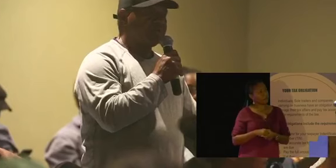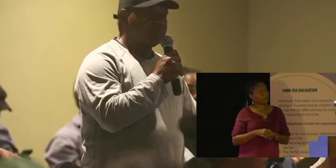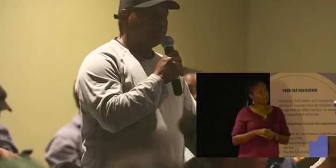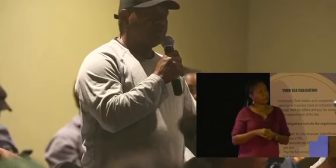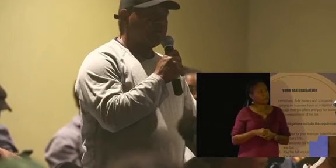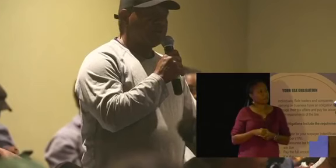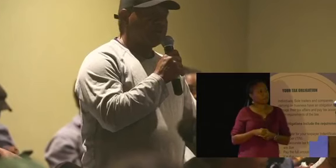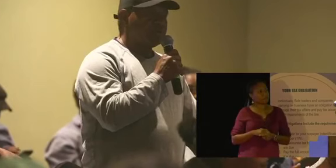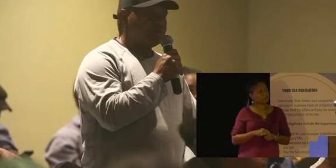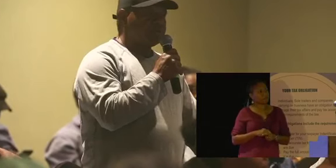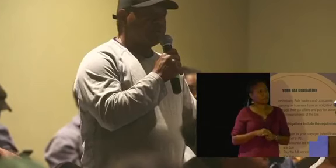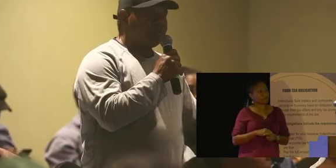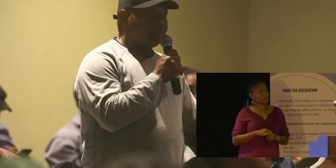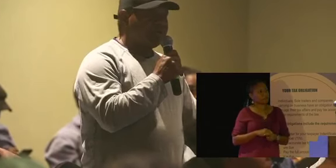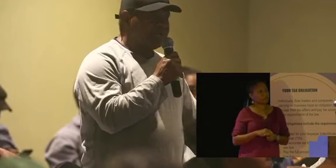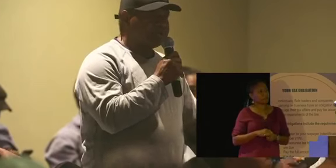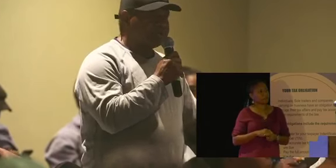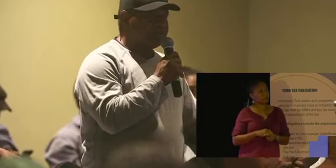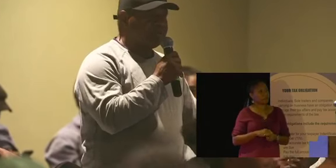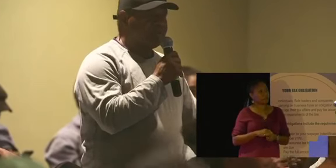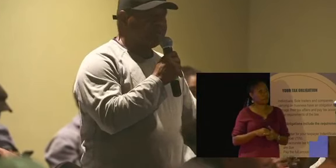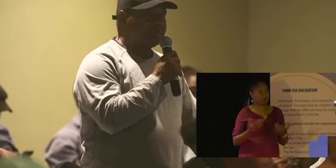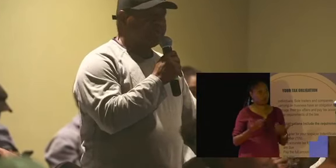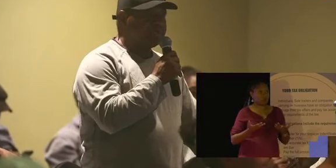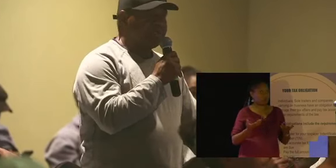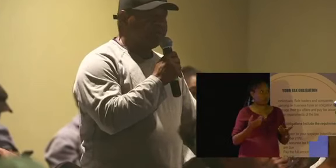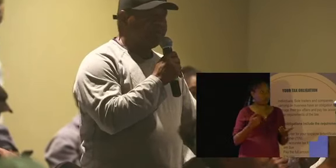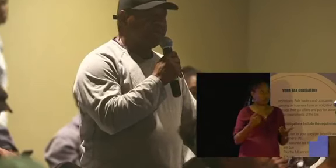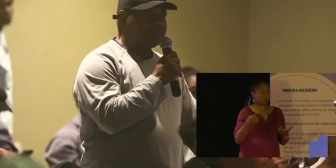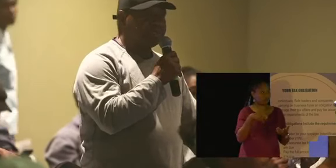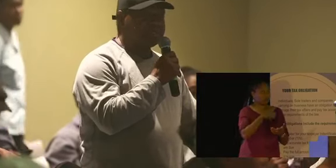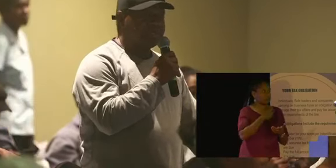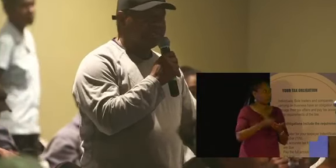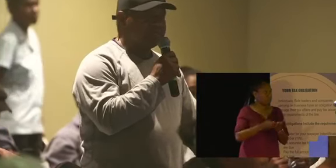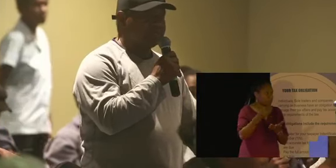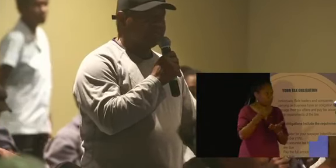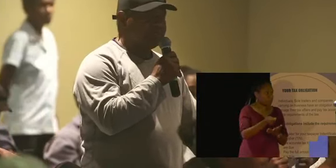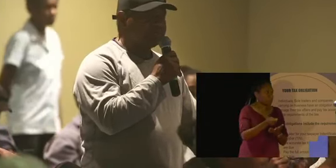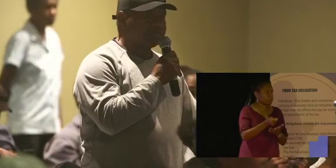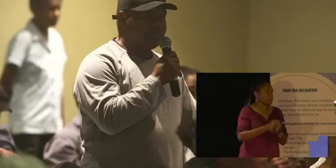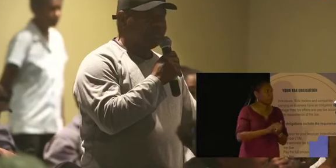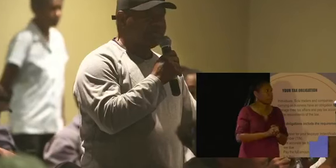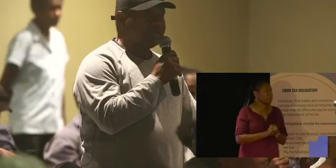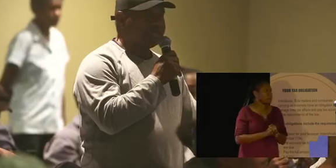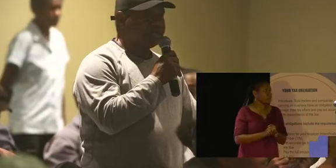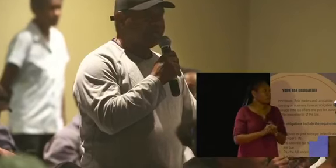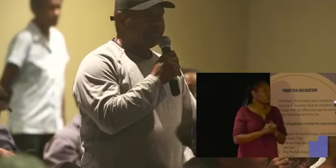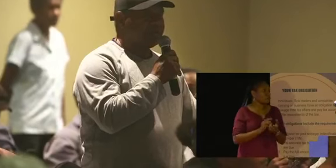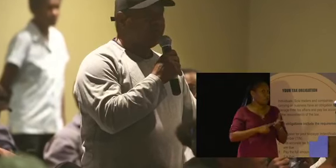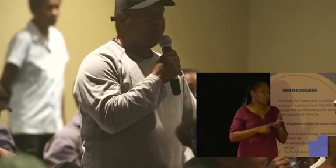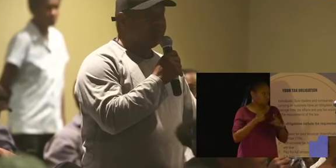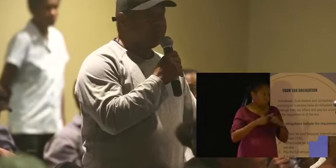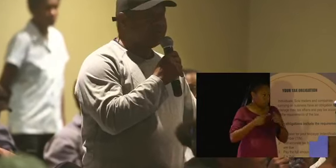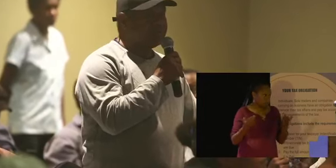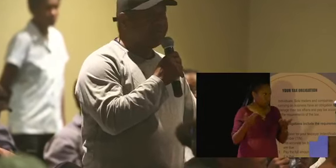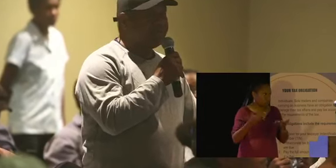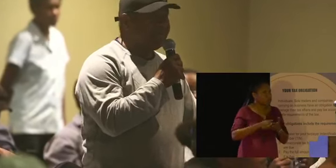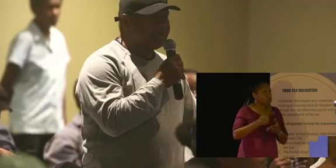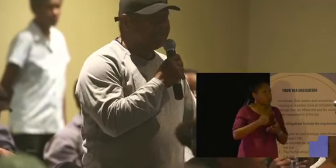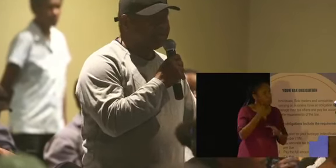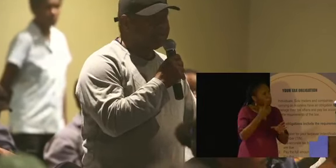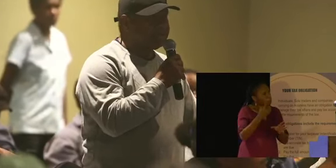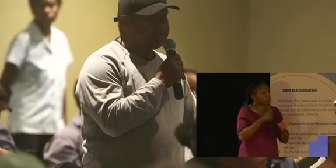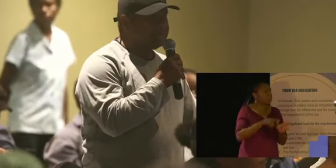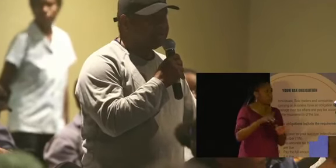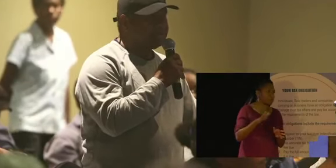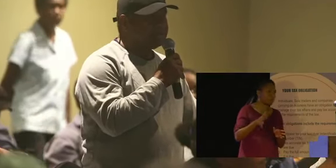to do the returns that we plan or returning law this 3 years or 2 years or 1 year? Or do we have to do the